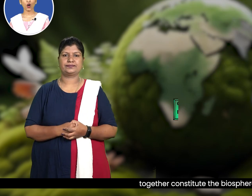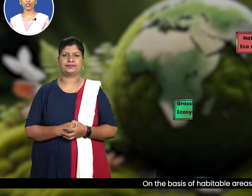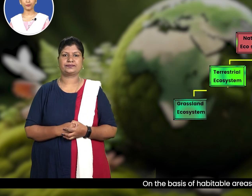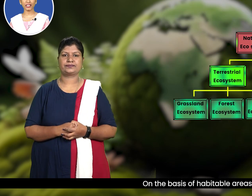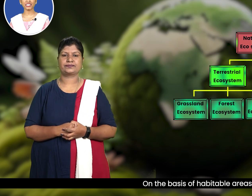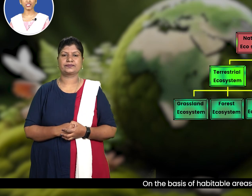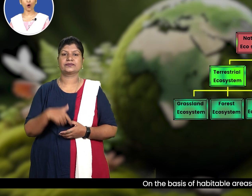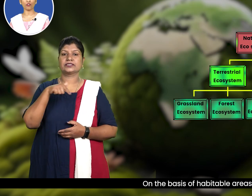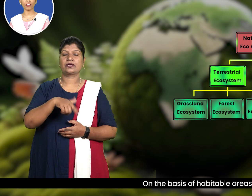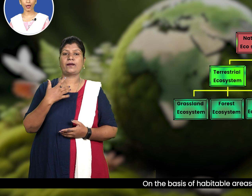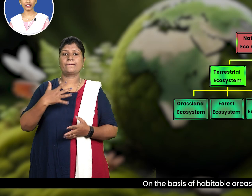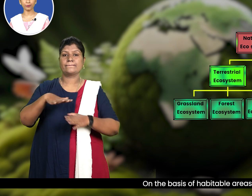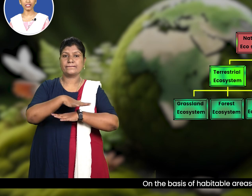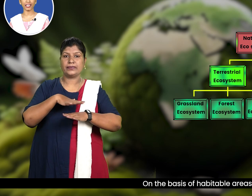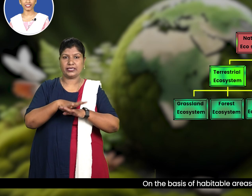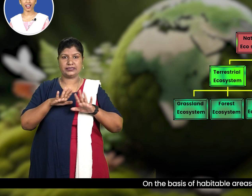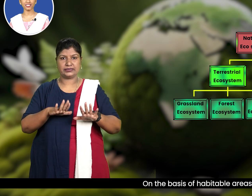On the basis of habitable areas,